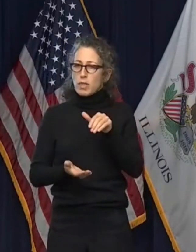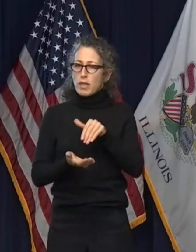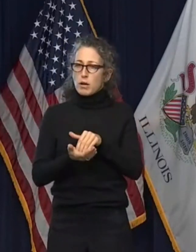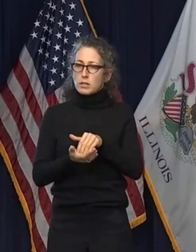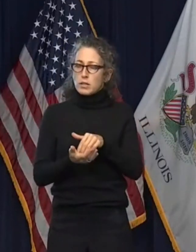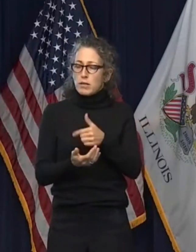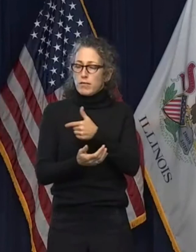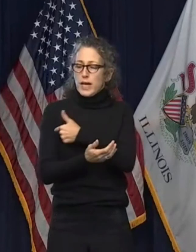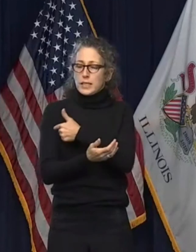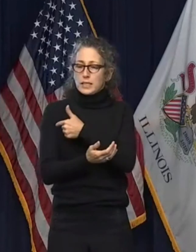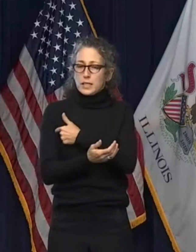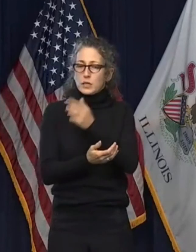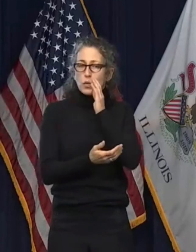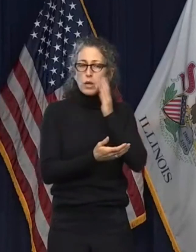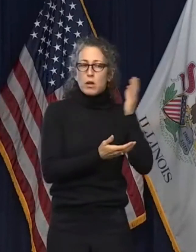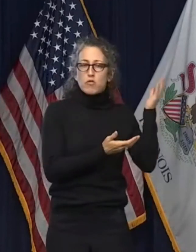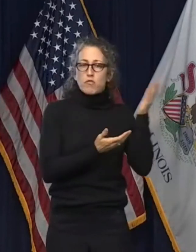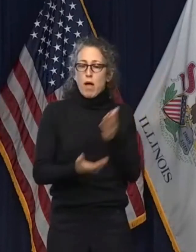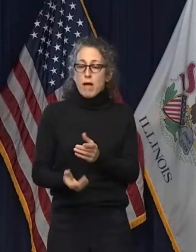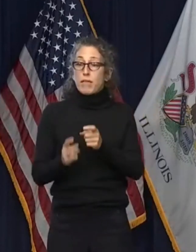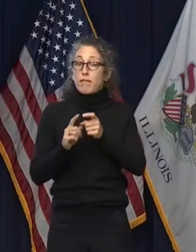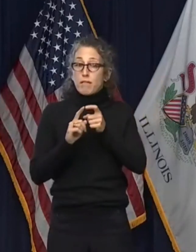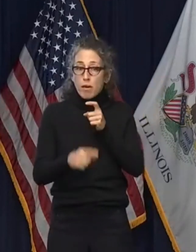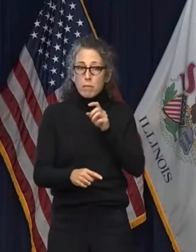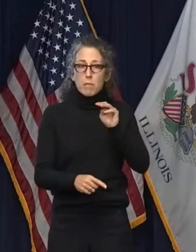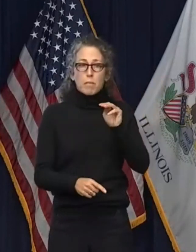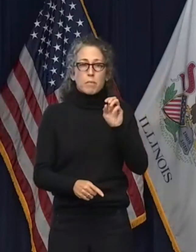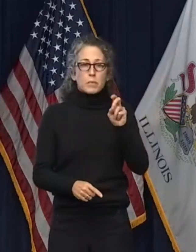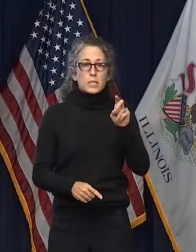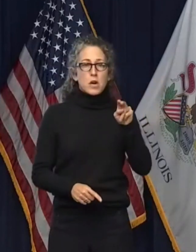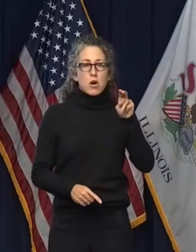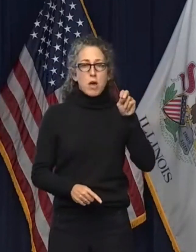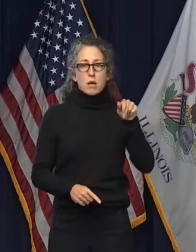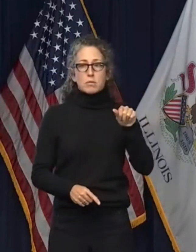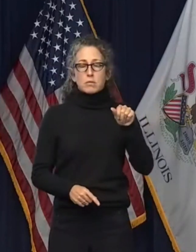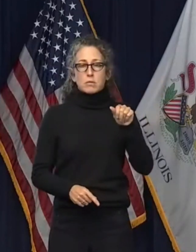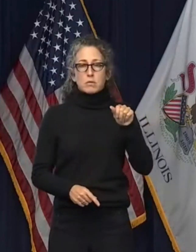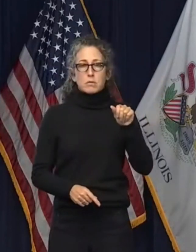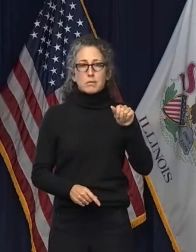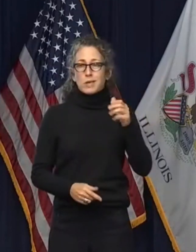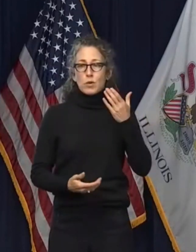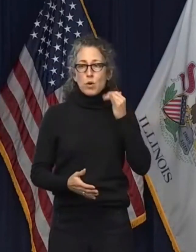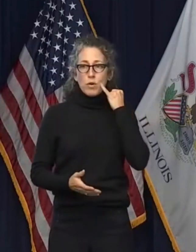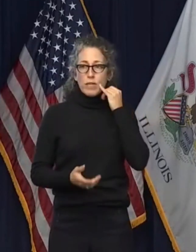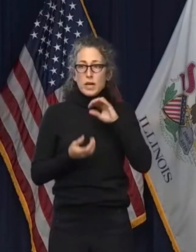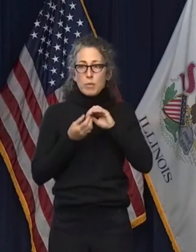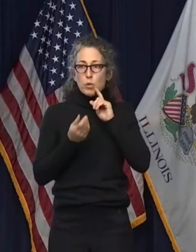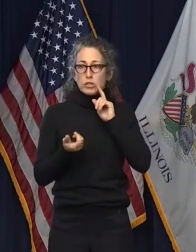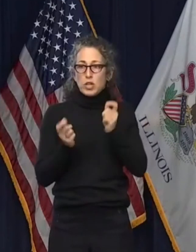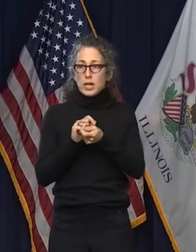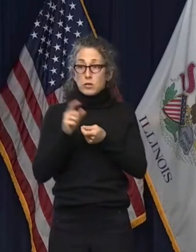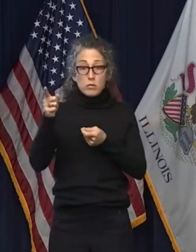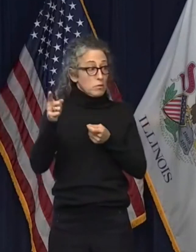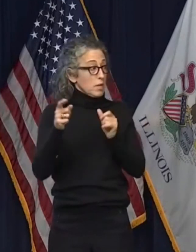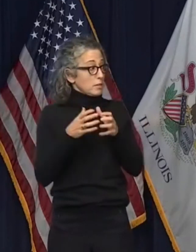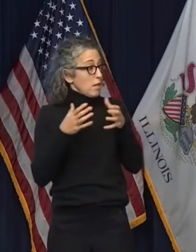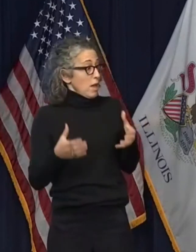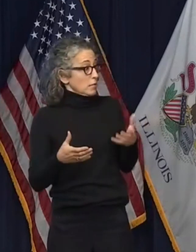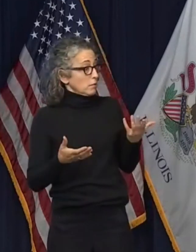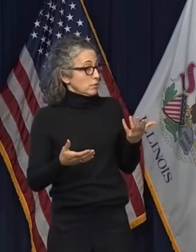400,000. So that's what I'm recalling off the top of my head, and I don't know if they're going to make any changes to that number. How much for